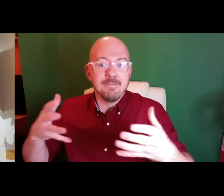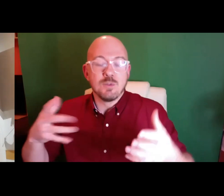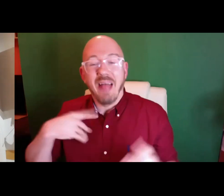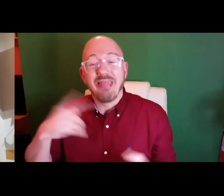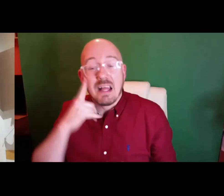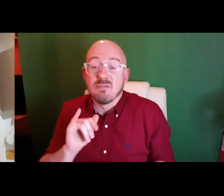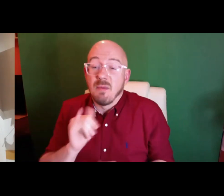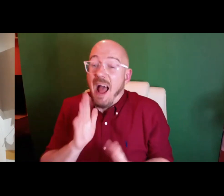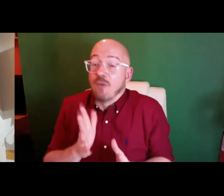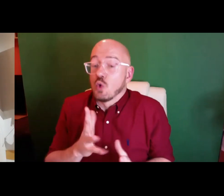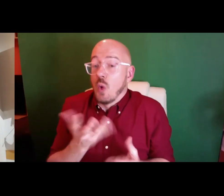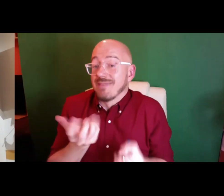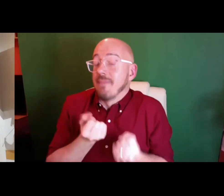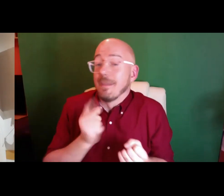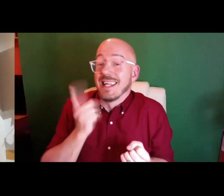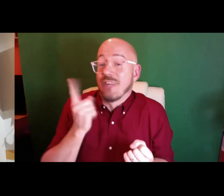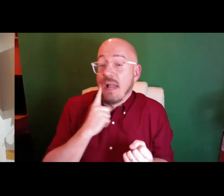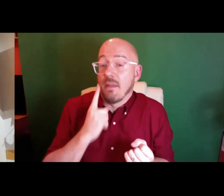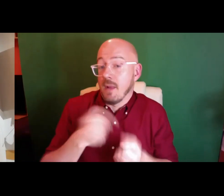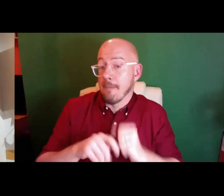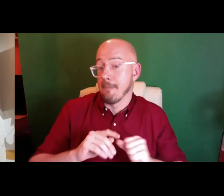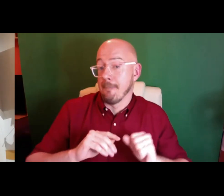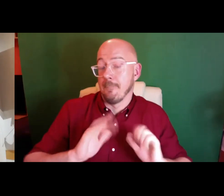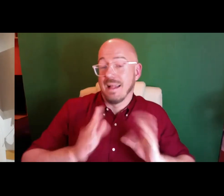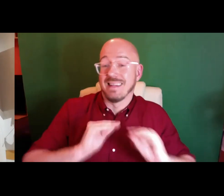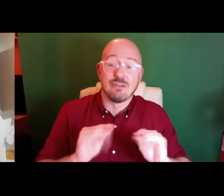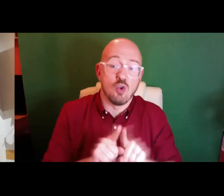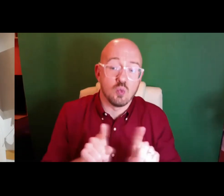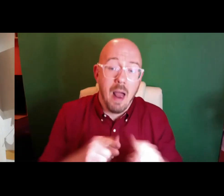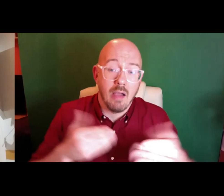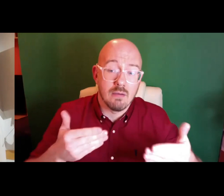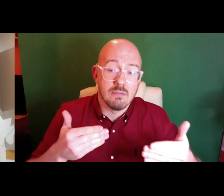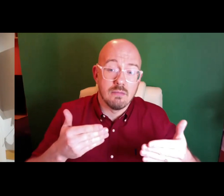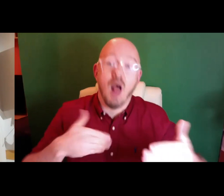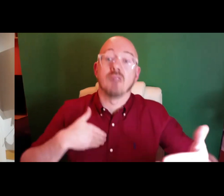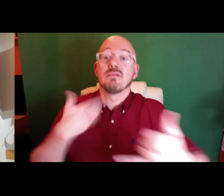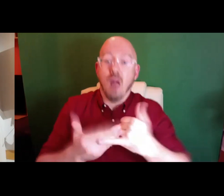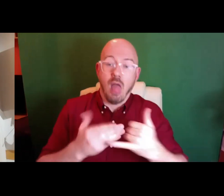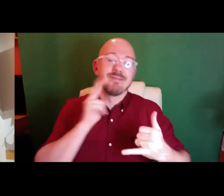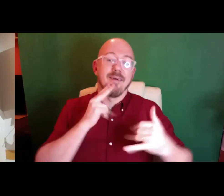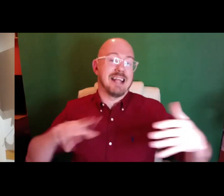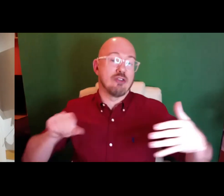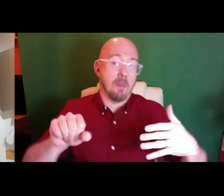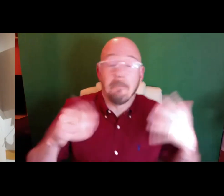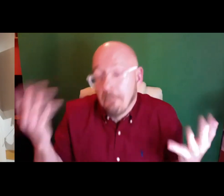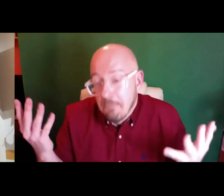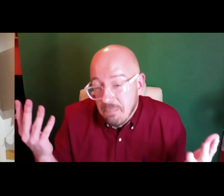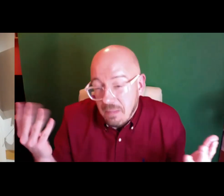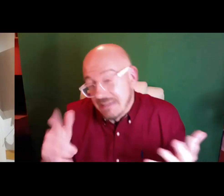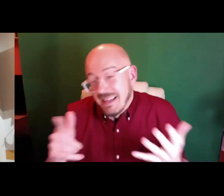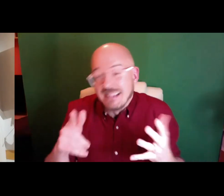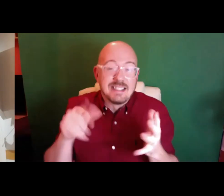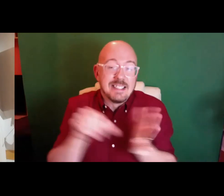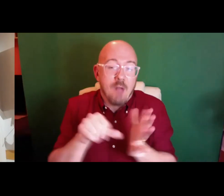tutors, for deaf teachers who can use BSL. So I think in the meantime we have to accept that there will be hearing people